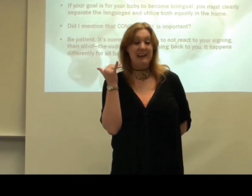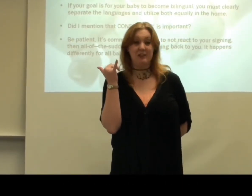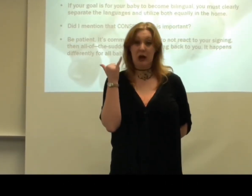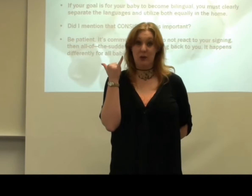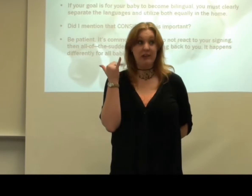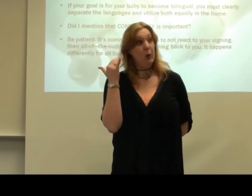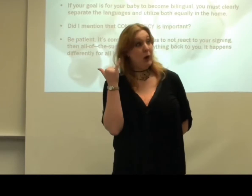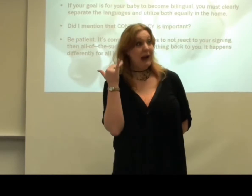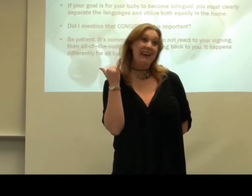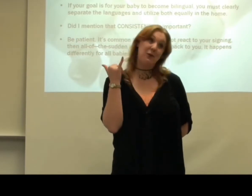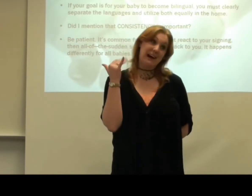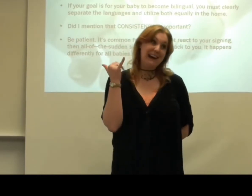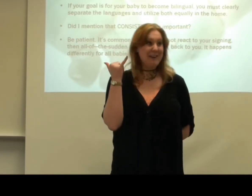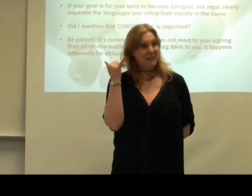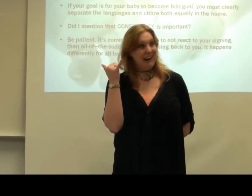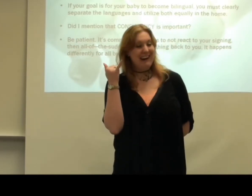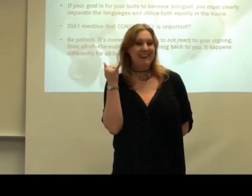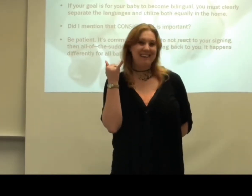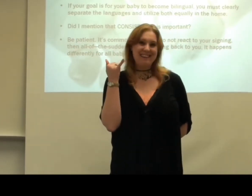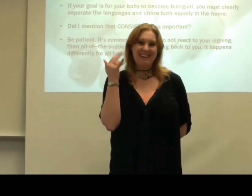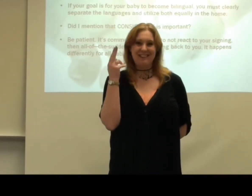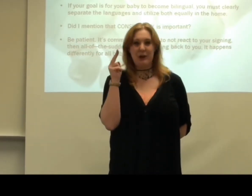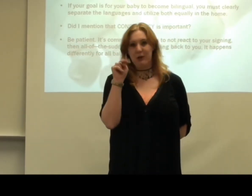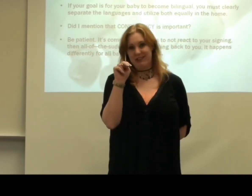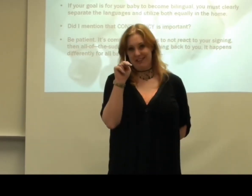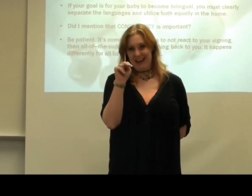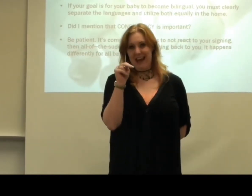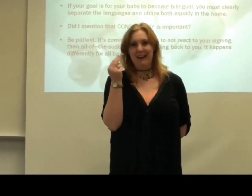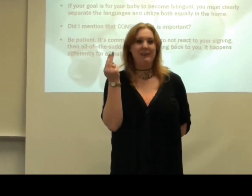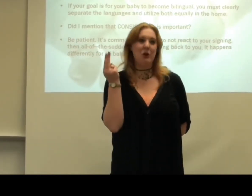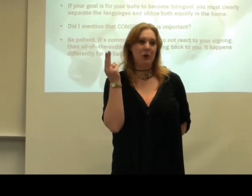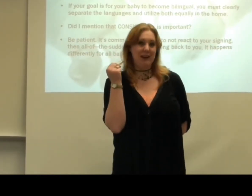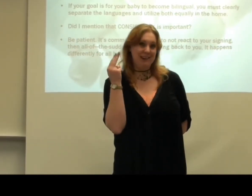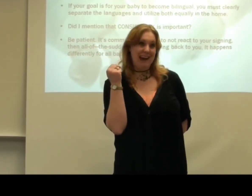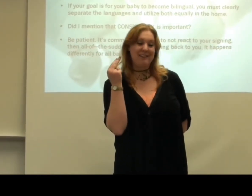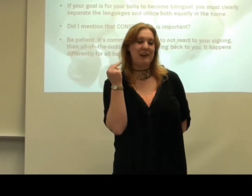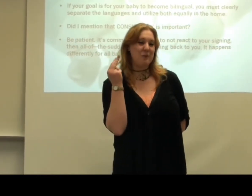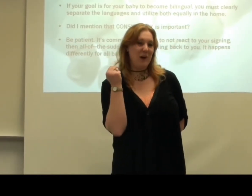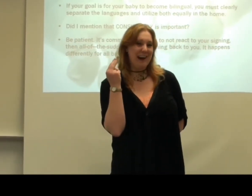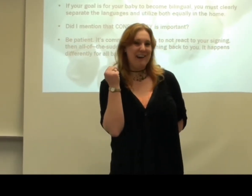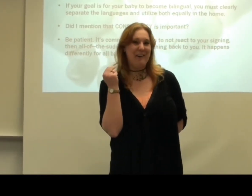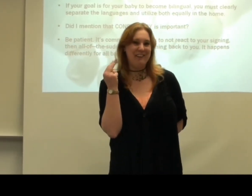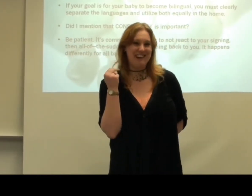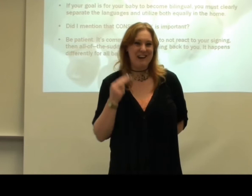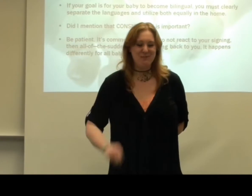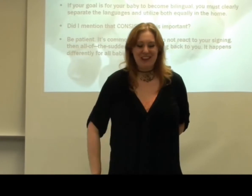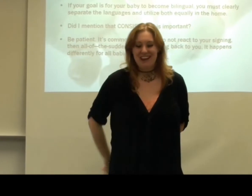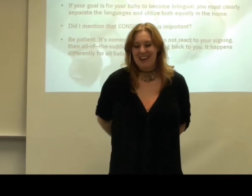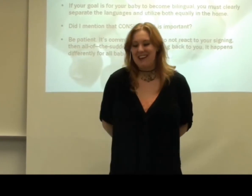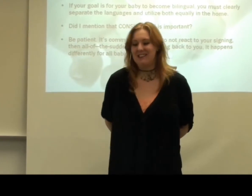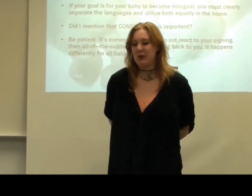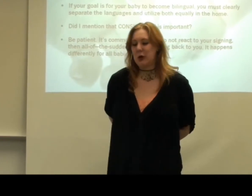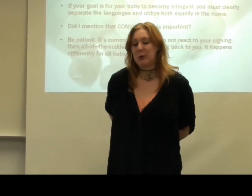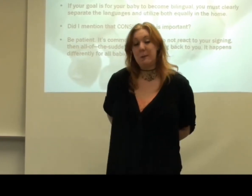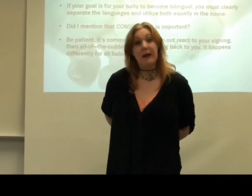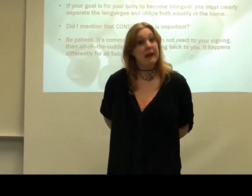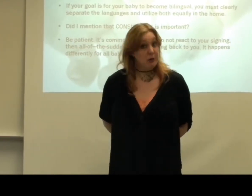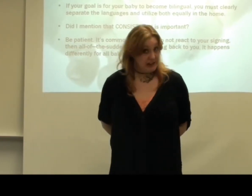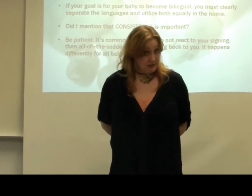is always, why, why, why? And so this is an N, Nolan, asking why all the time. He's adorable. And that was given by